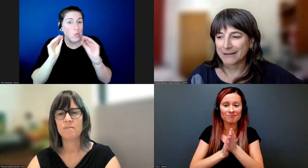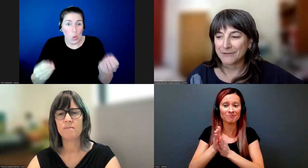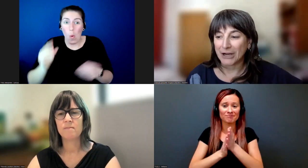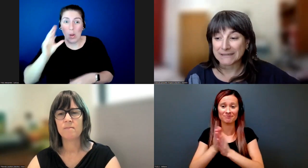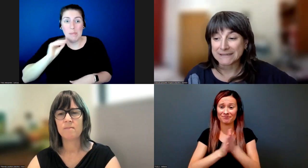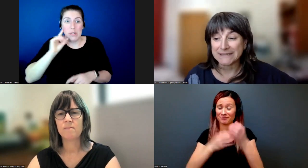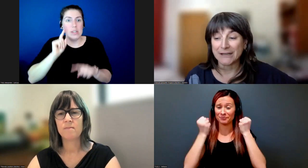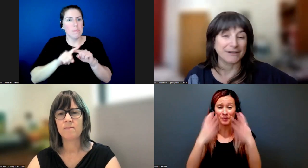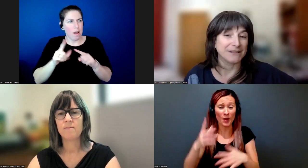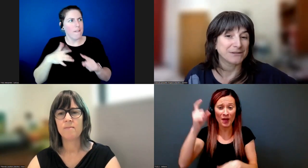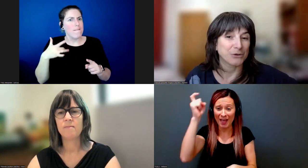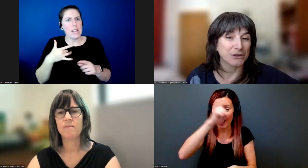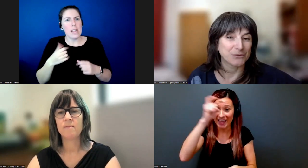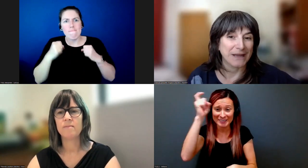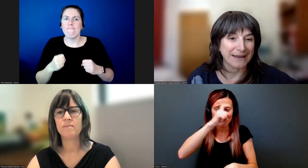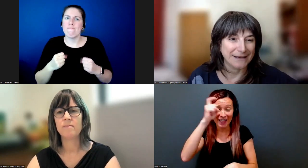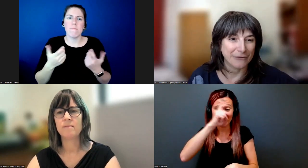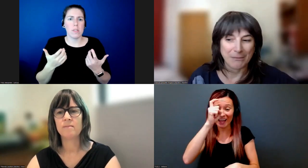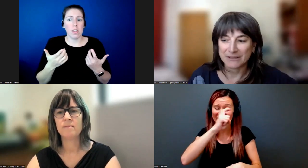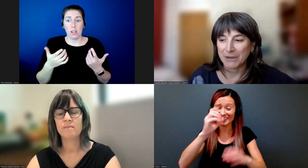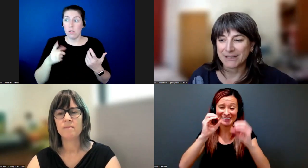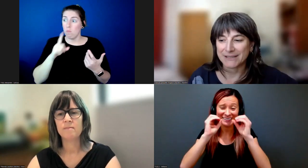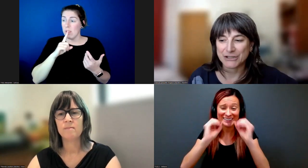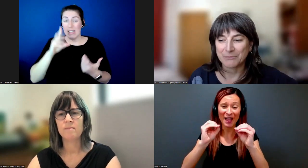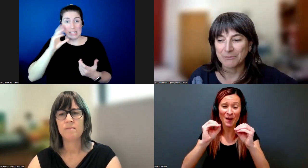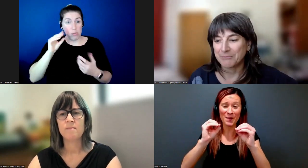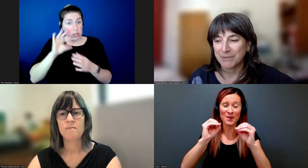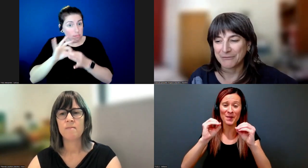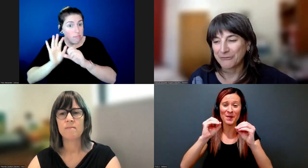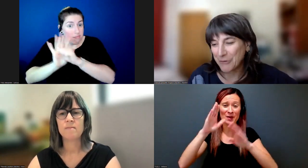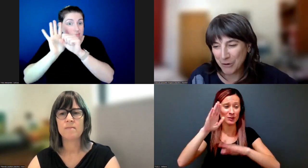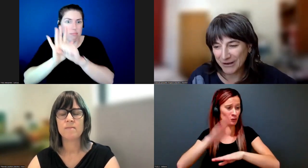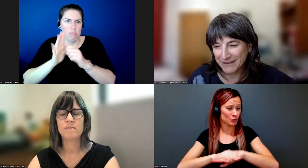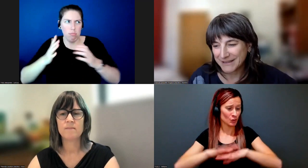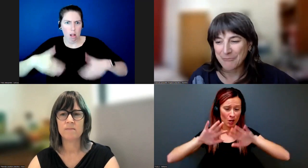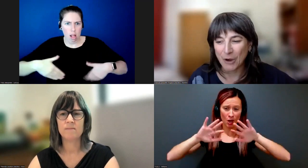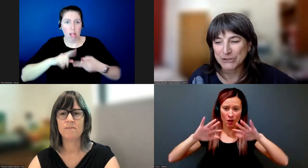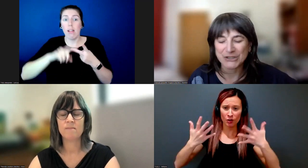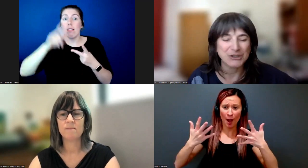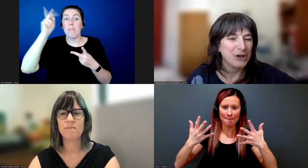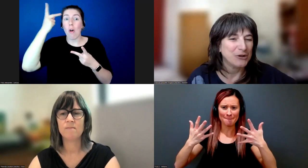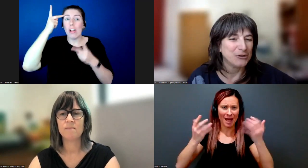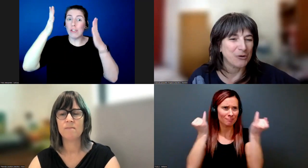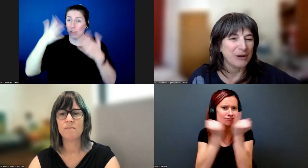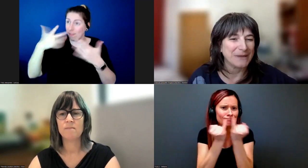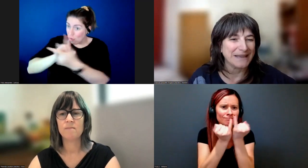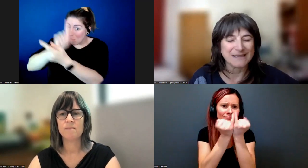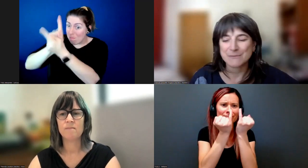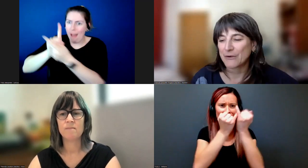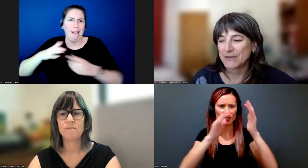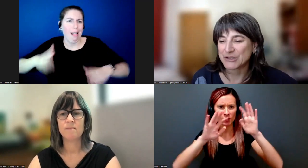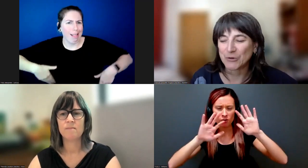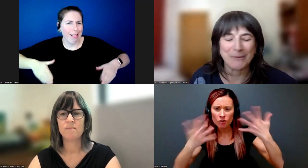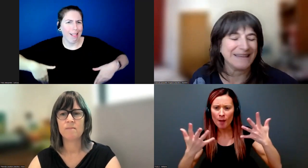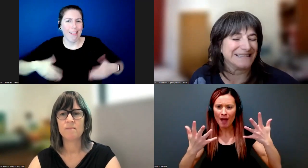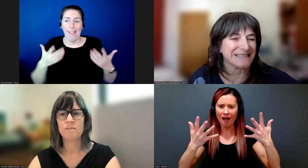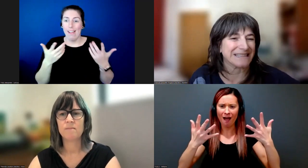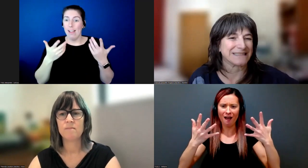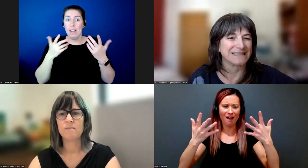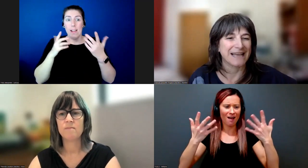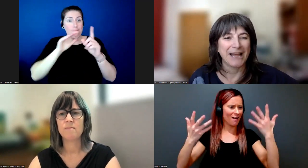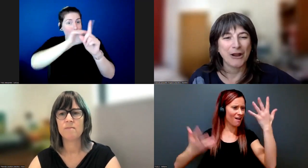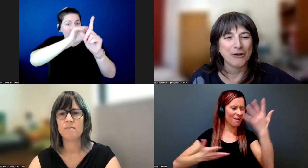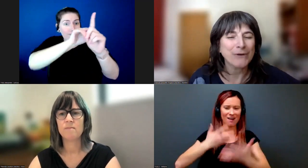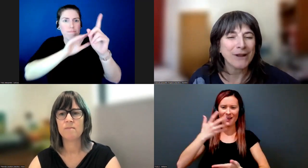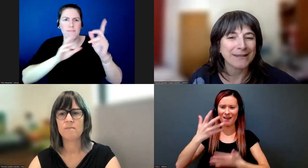with advocacy of any sort. We had never met a politician before in person, no lobbying experience, no media